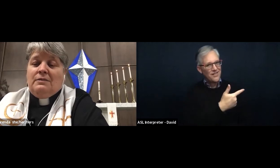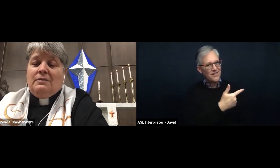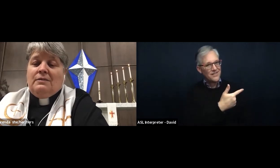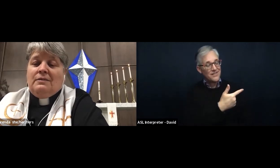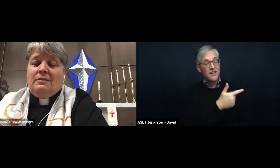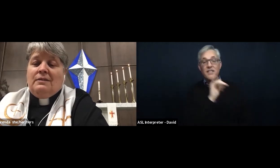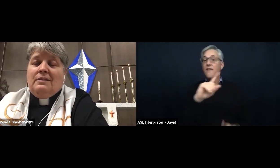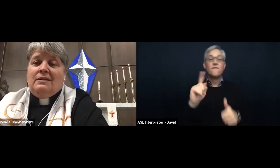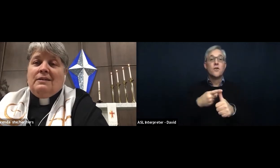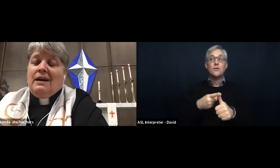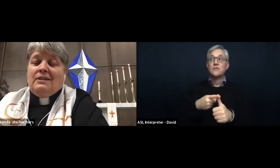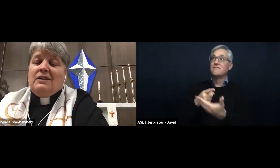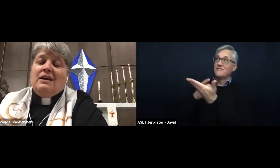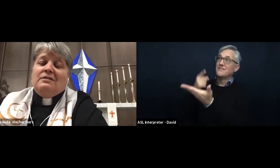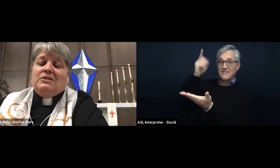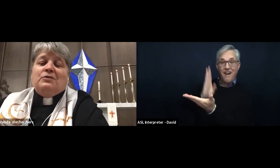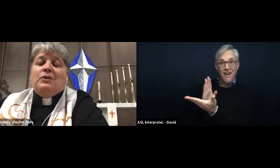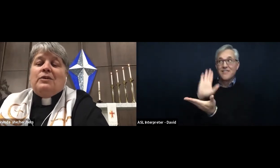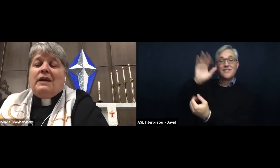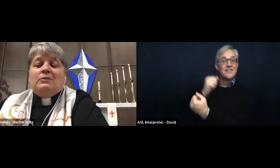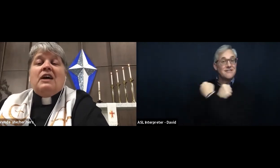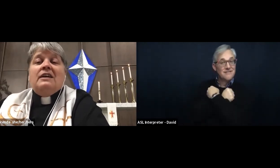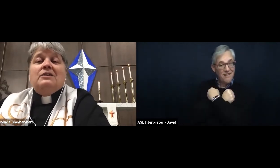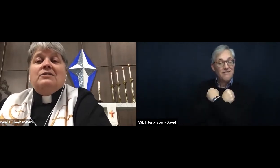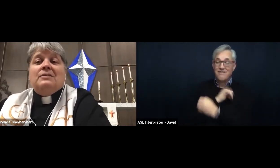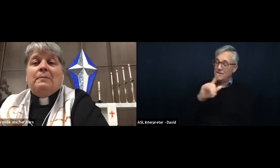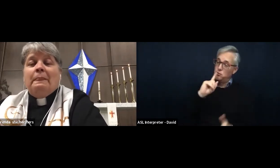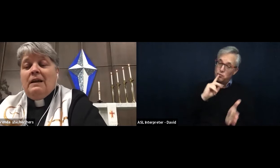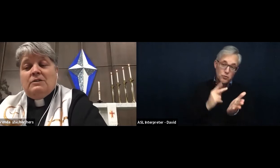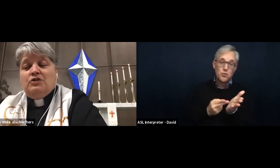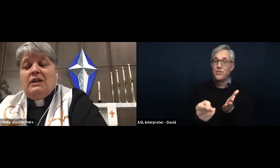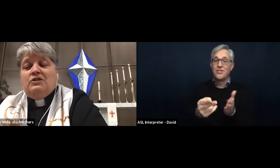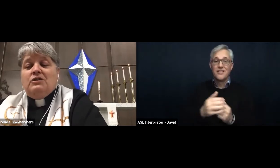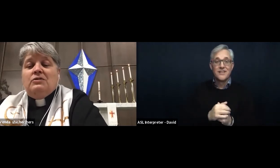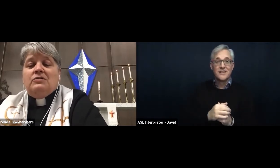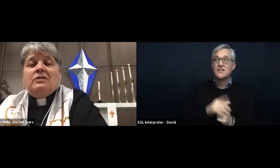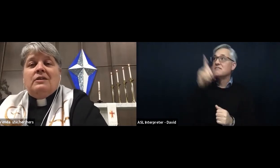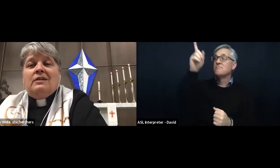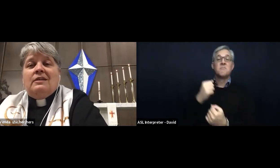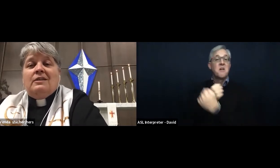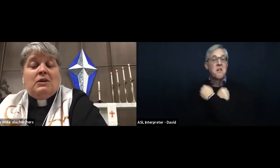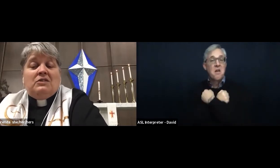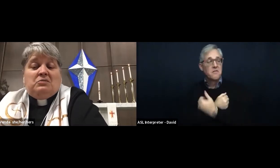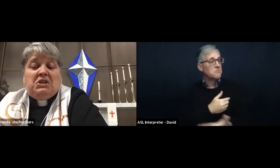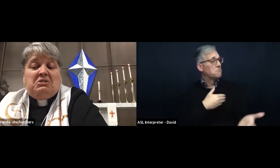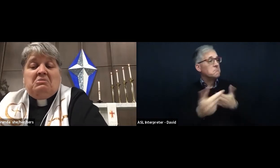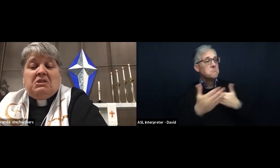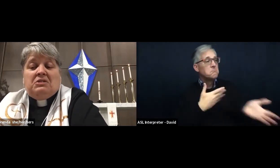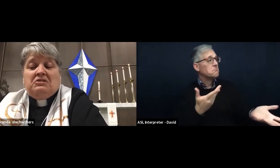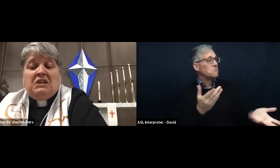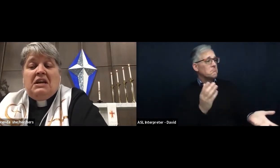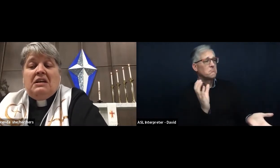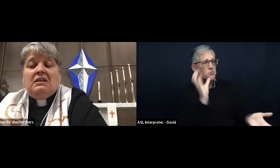love. God's love is for the outsiders, the strangers, the ones we